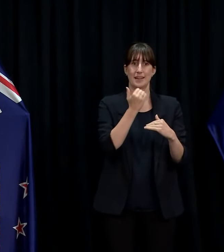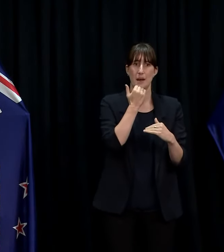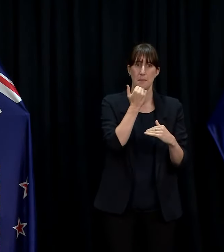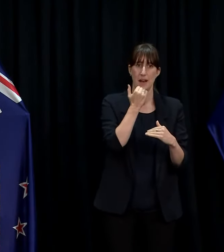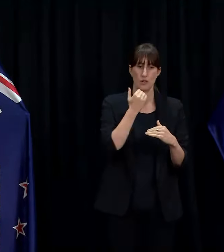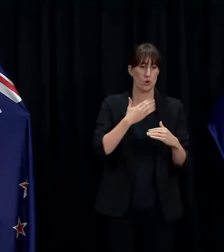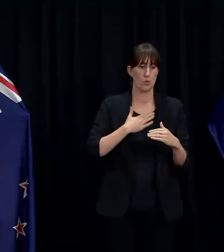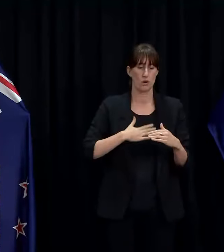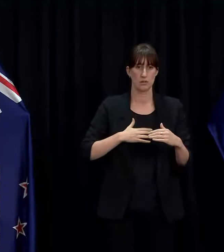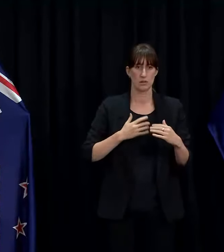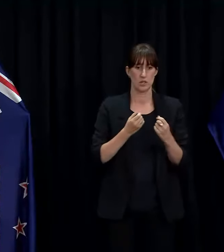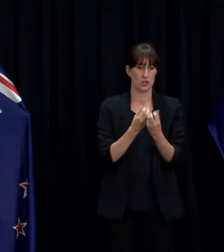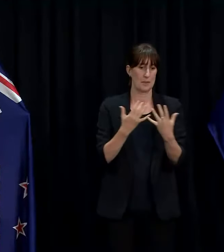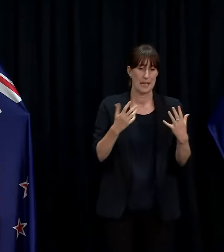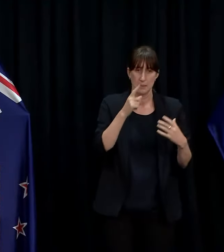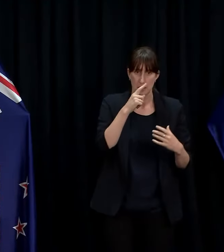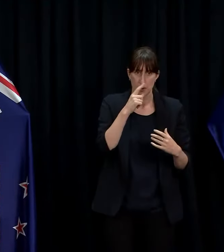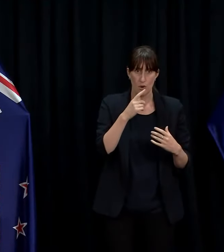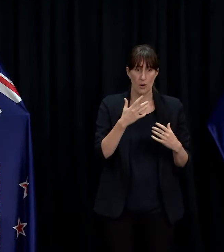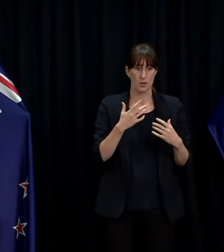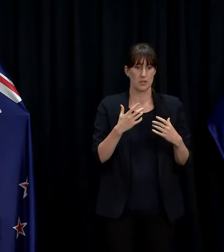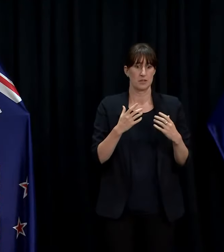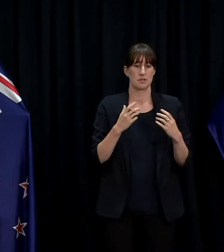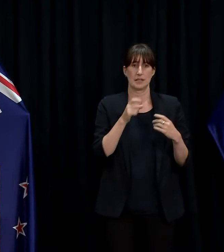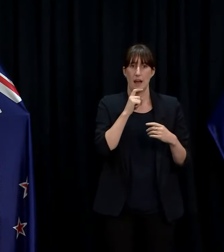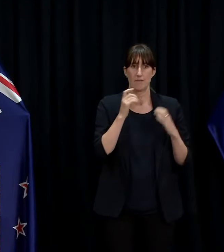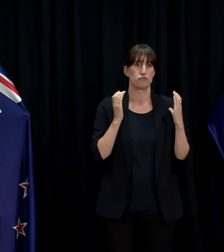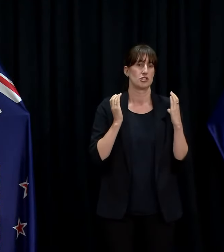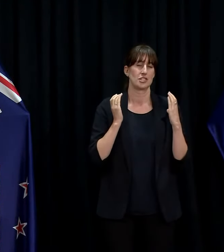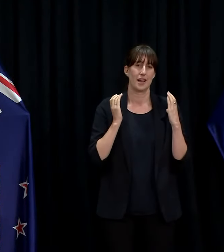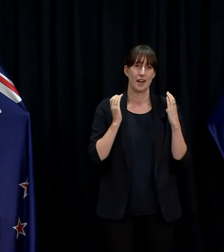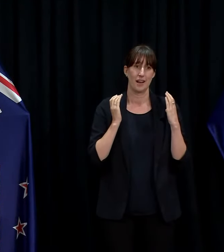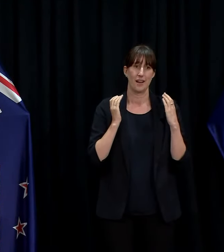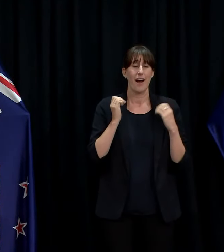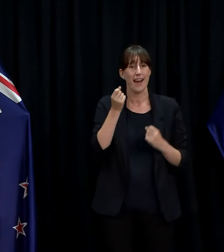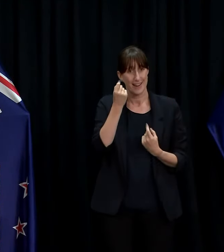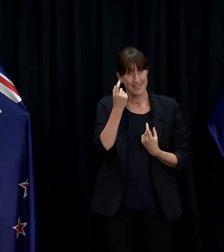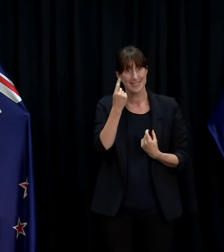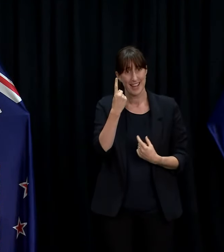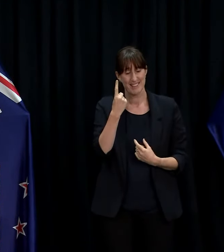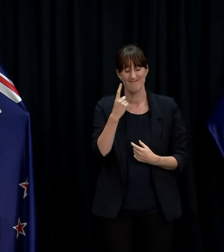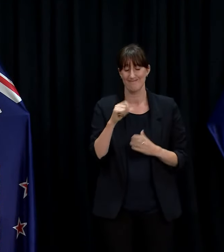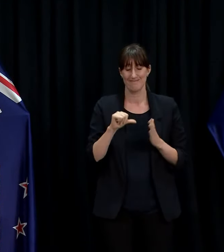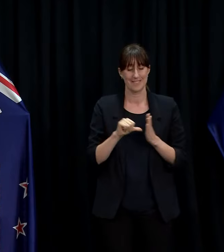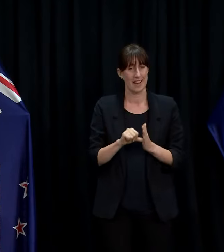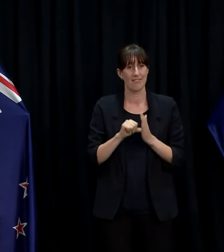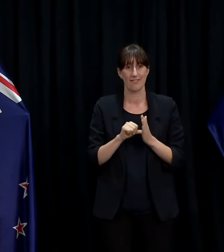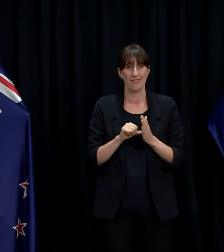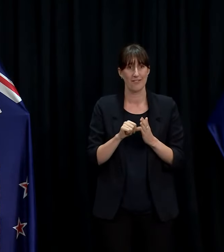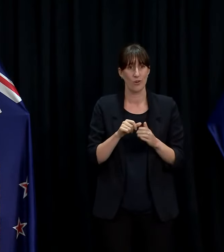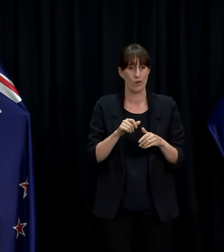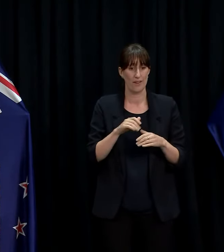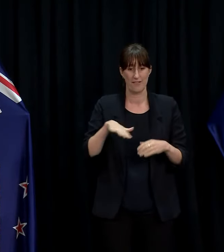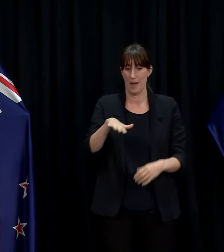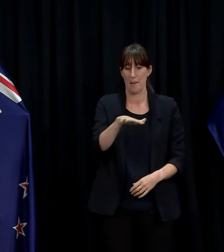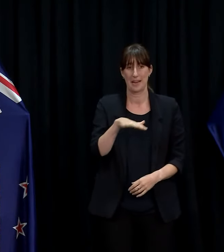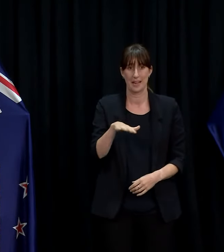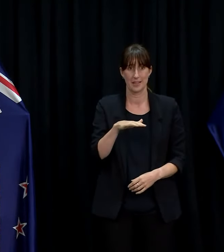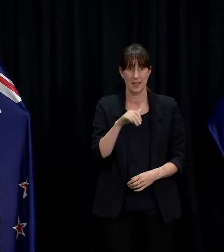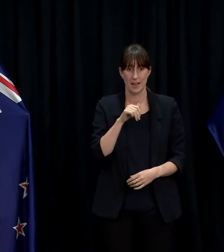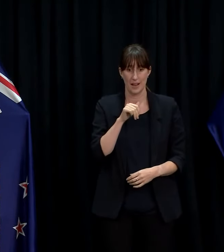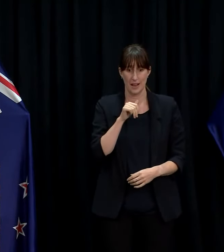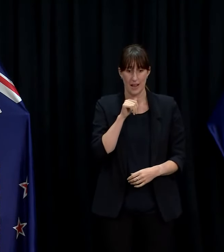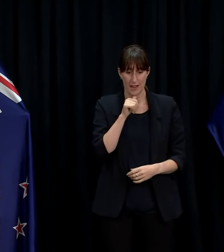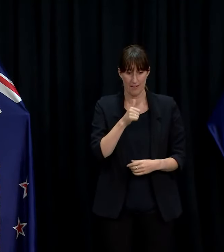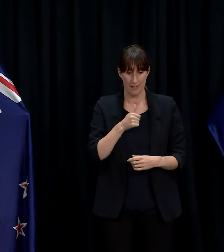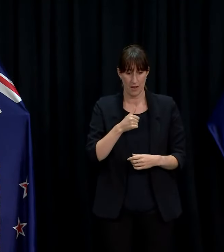sort of pressure that we have seen. And I absolutely acknowledge that's really difficult for families, and for where you've got someone who is in hospital and